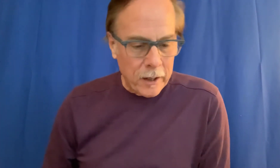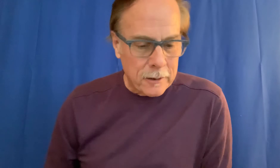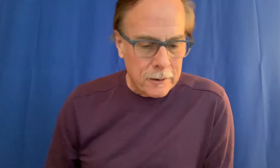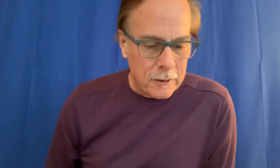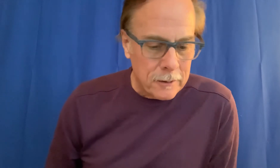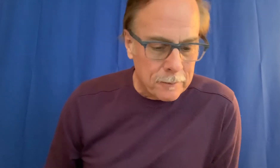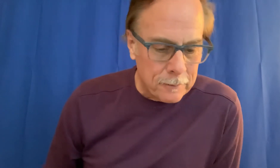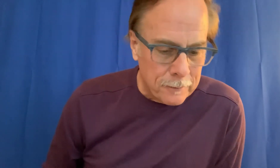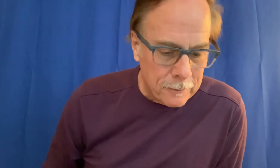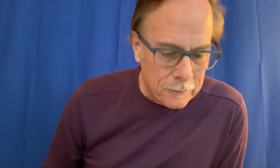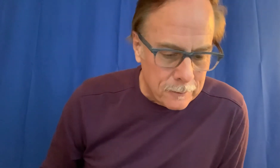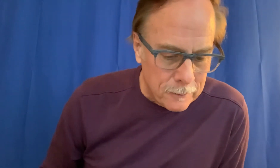Fix.